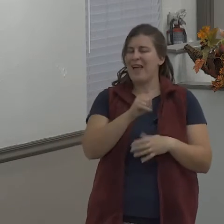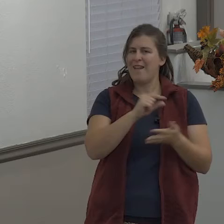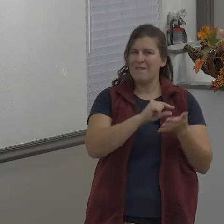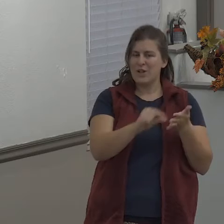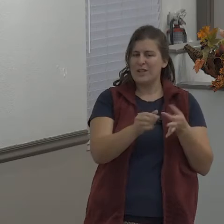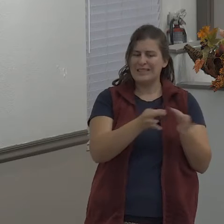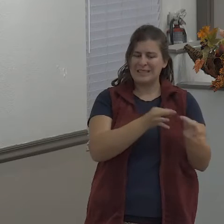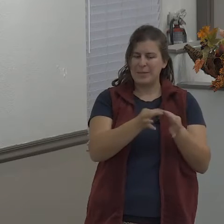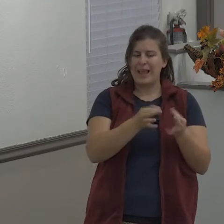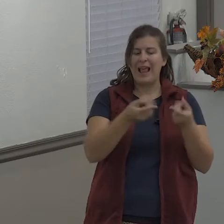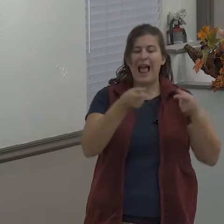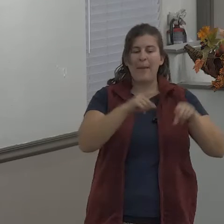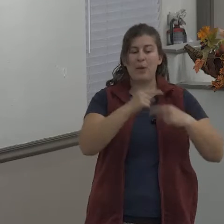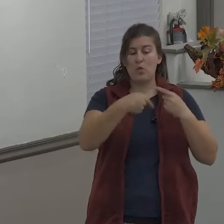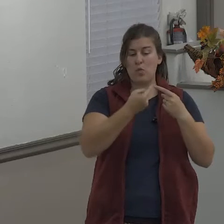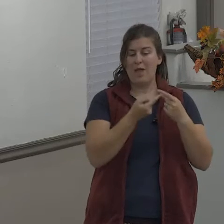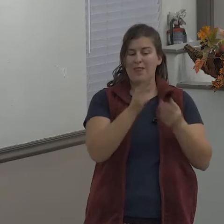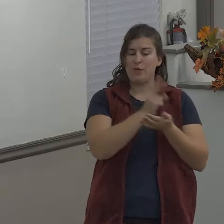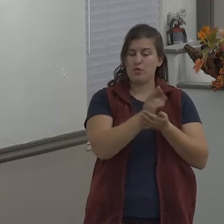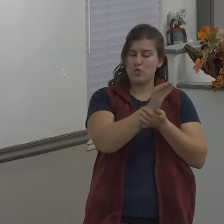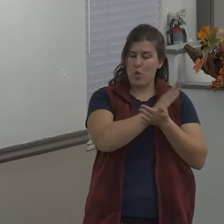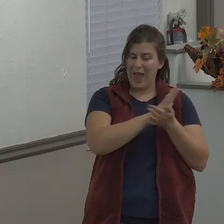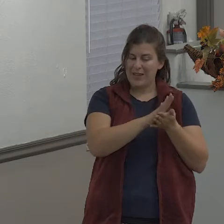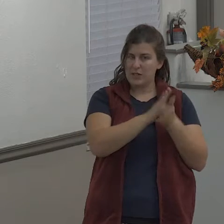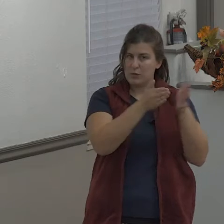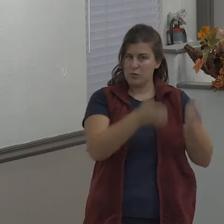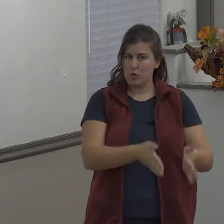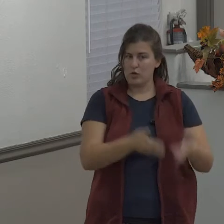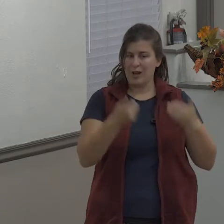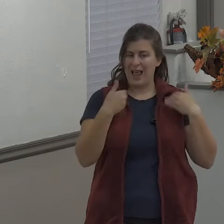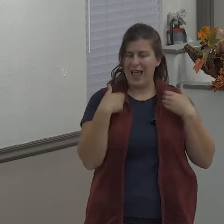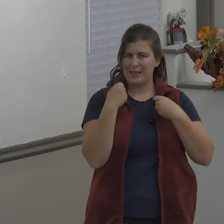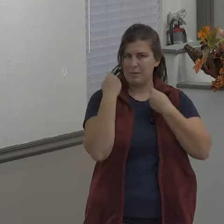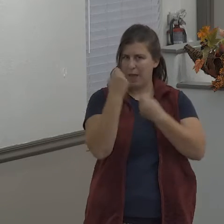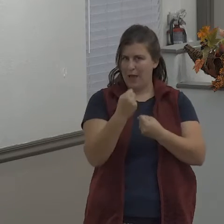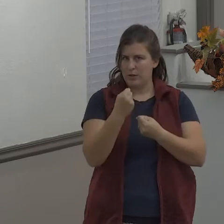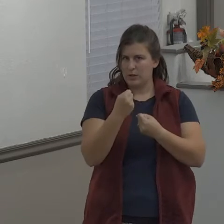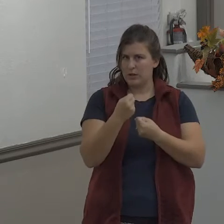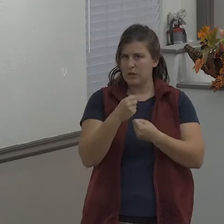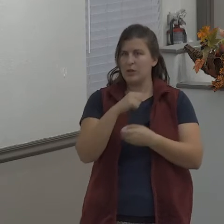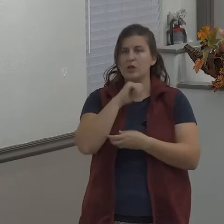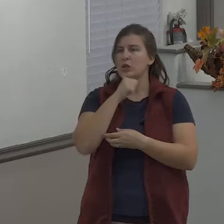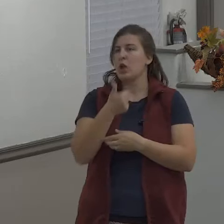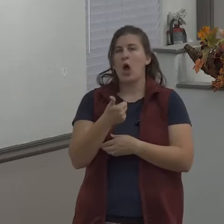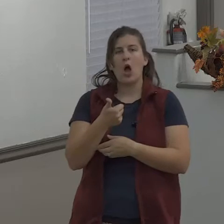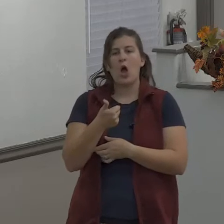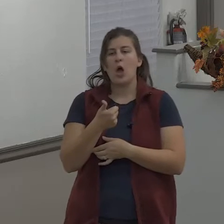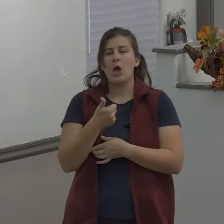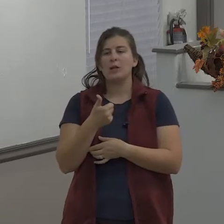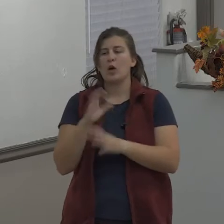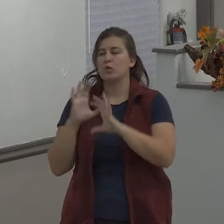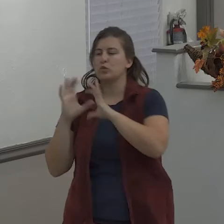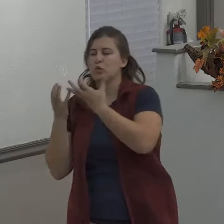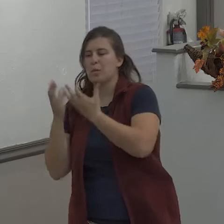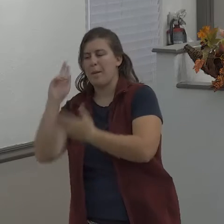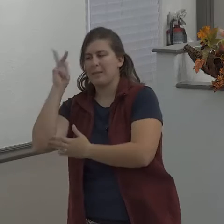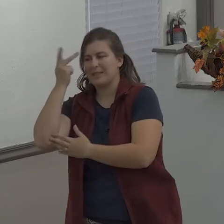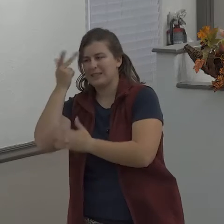when the righteous are in power. Okay, it doesn't say when the conservatives are in